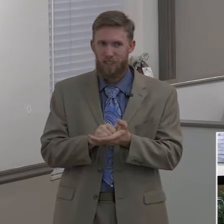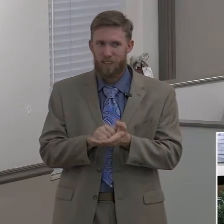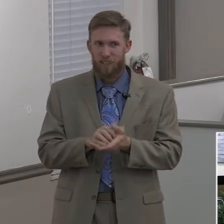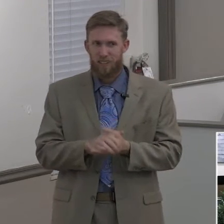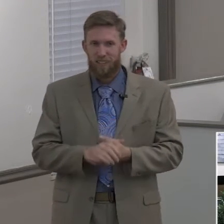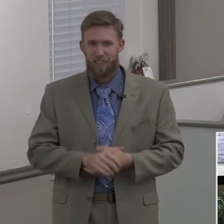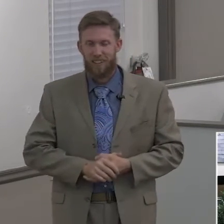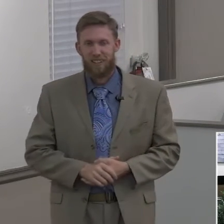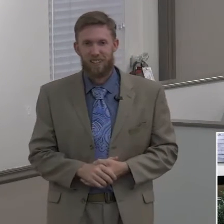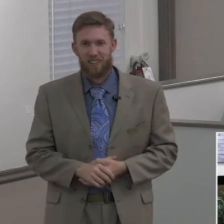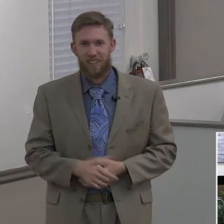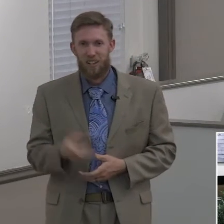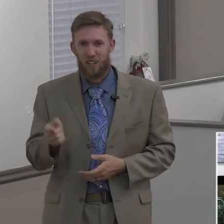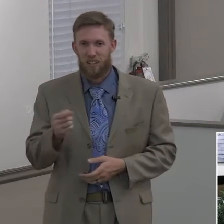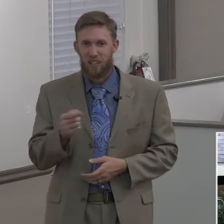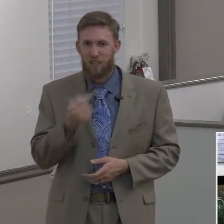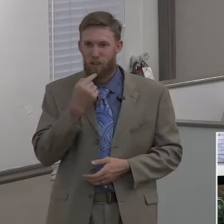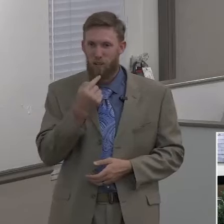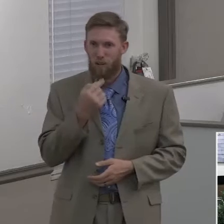Yeah, she goes,